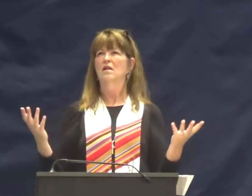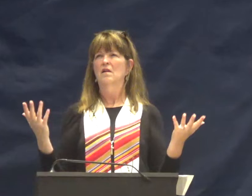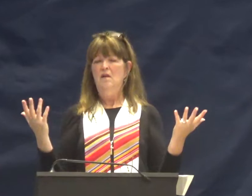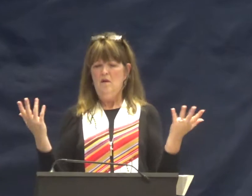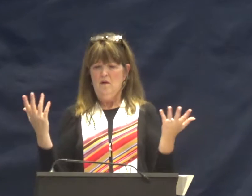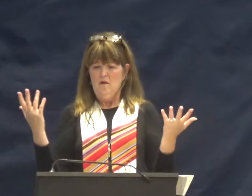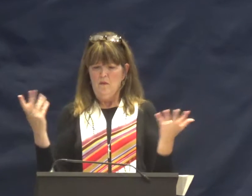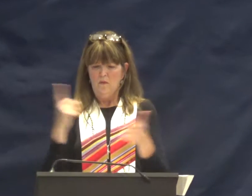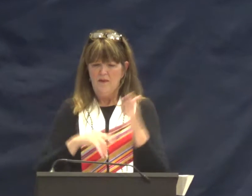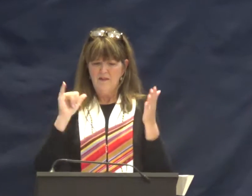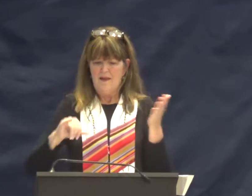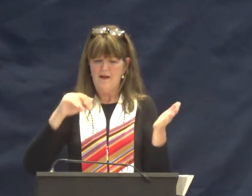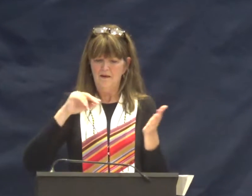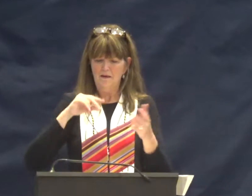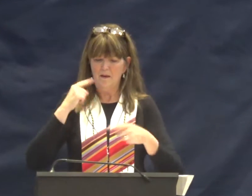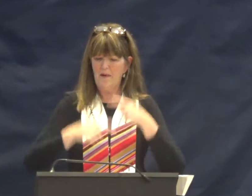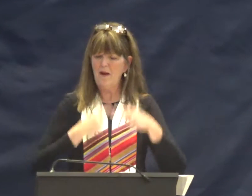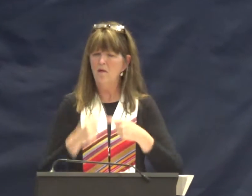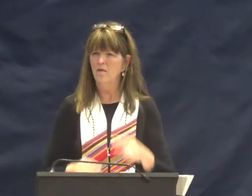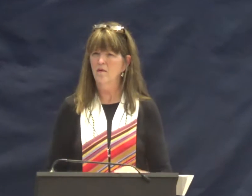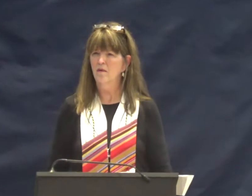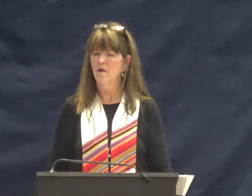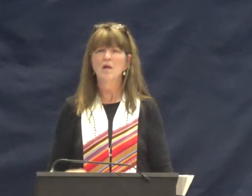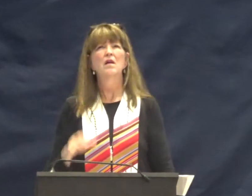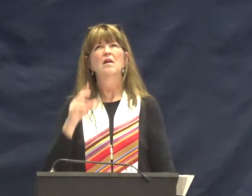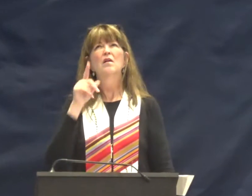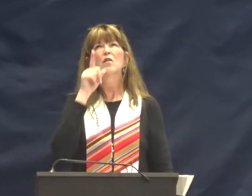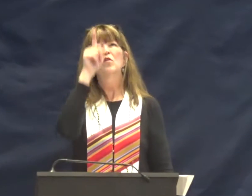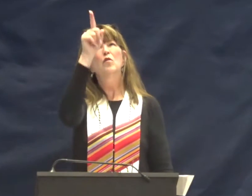fire upon the world? What is that all about?